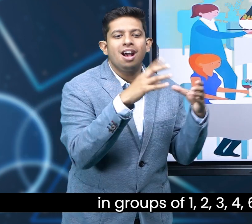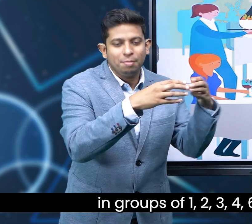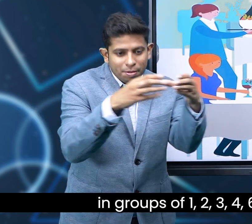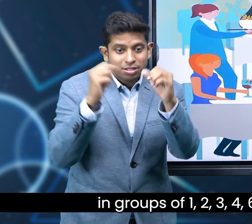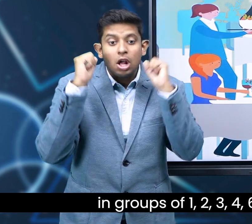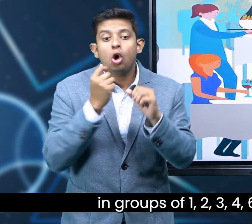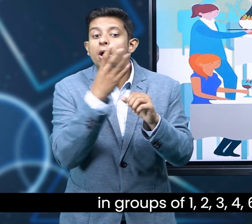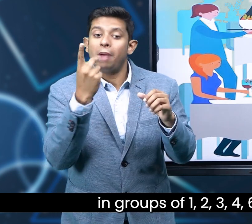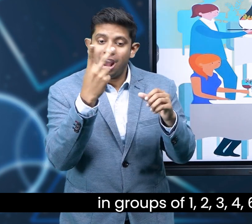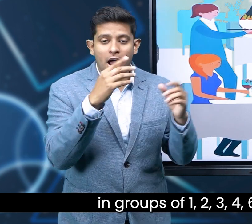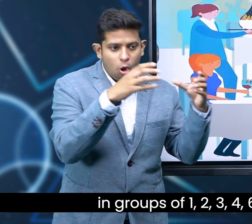per table.